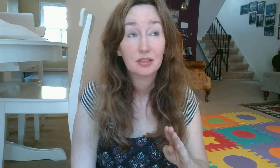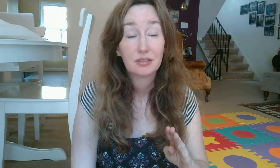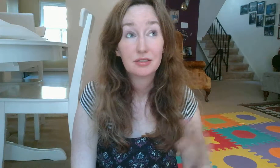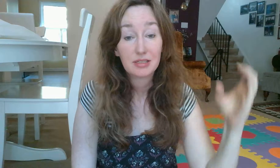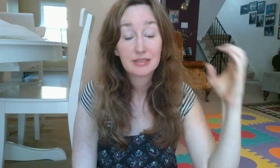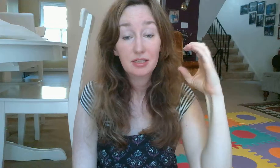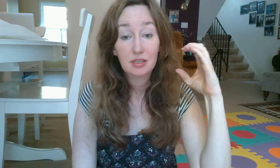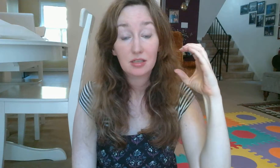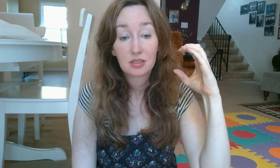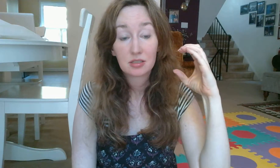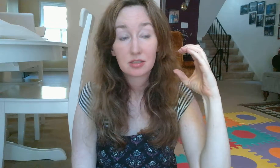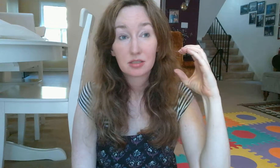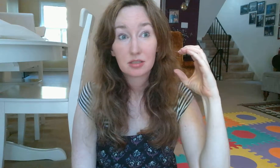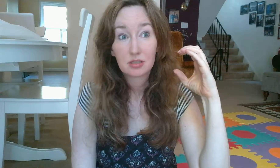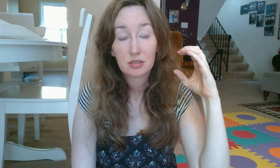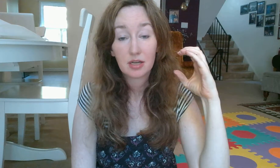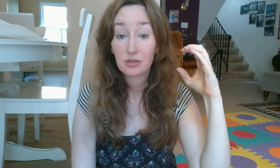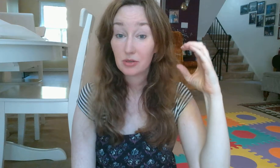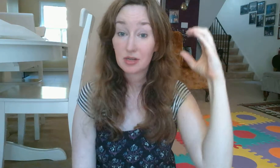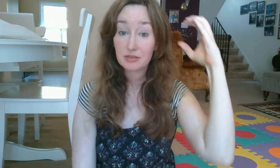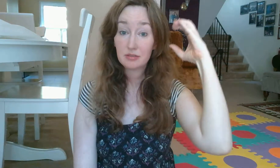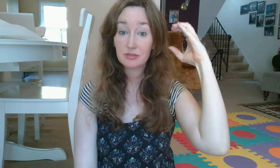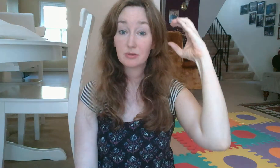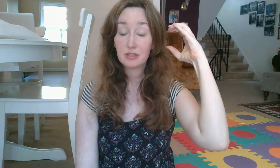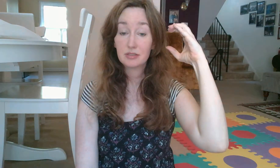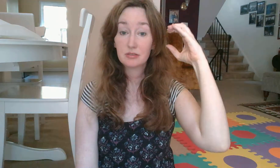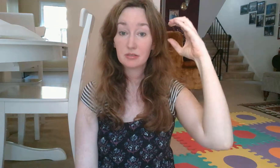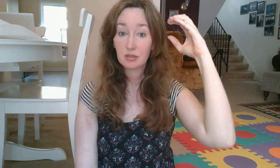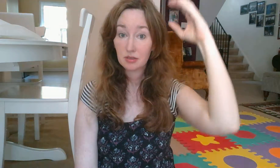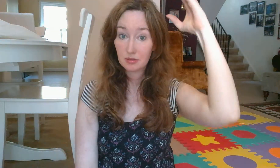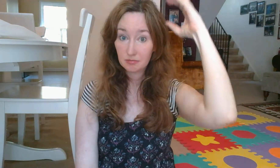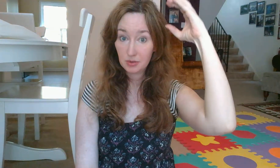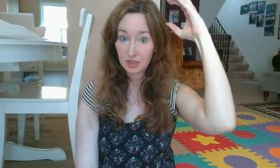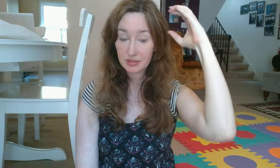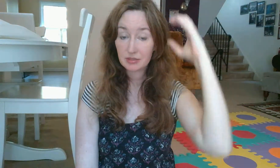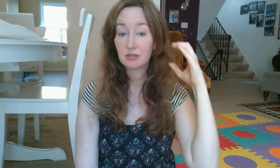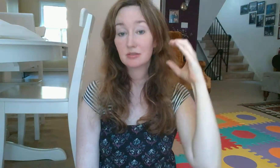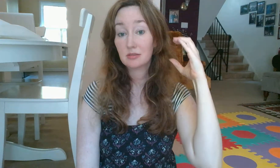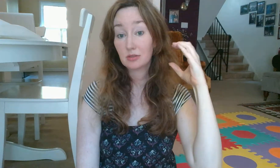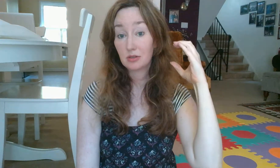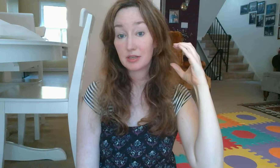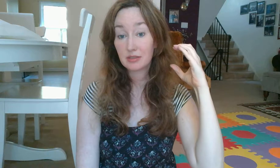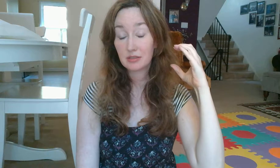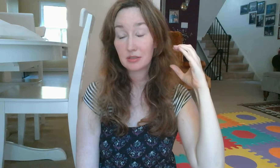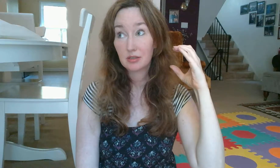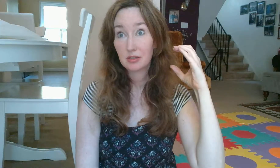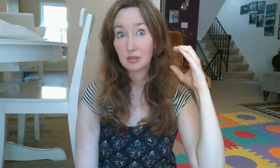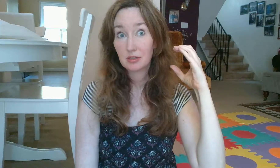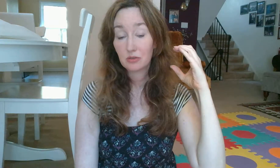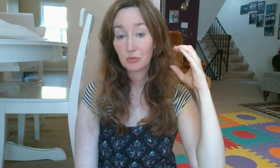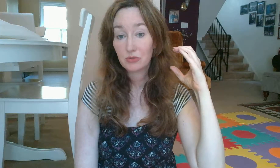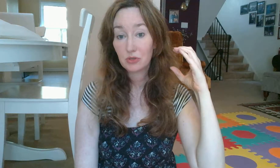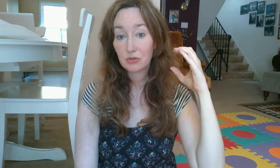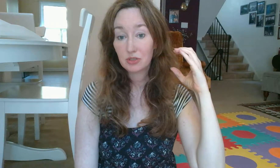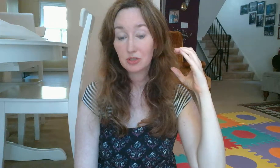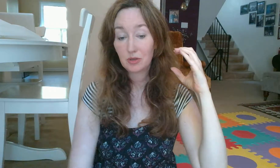let's see. C. I showed you cousin. So cousin, boy cousin, girl cousin. Once you know C, you can